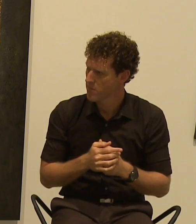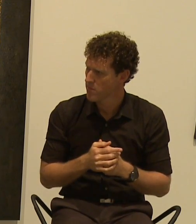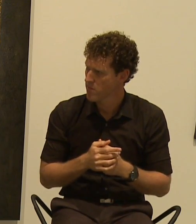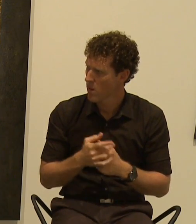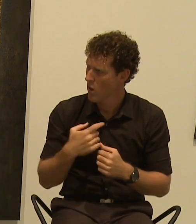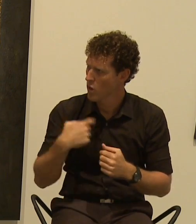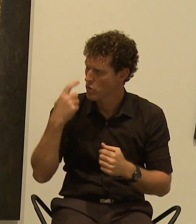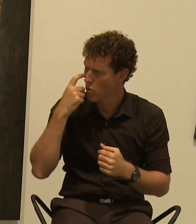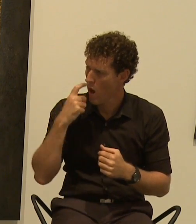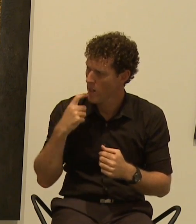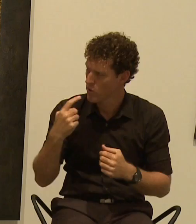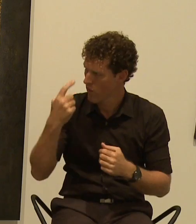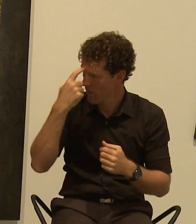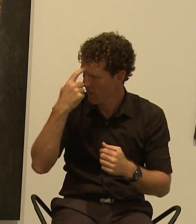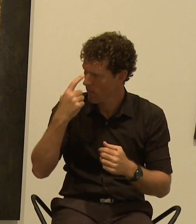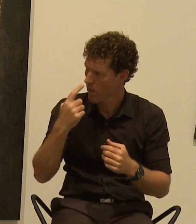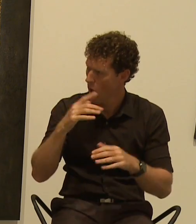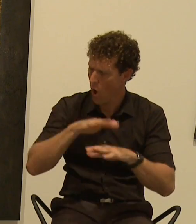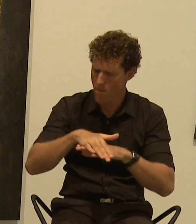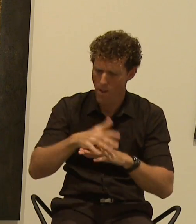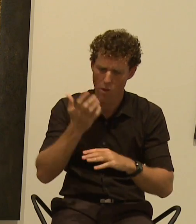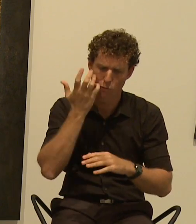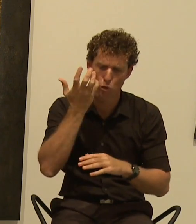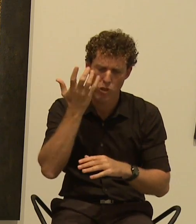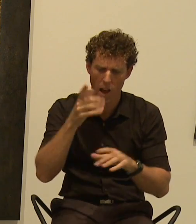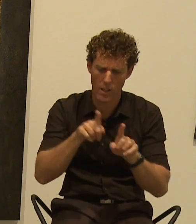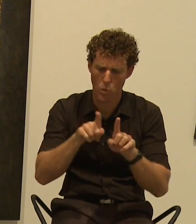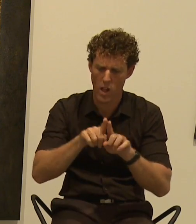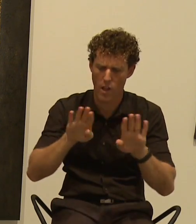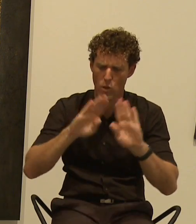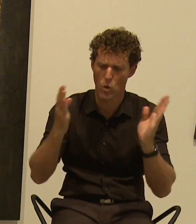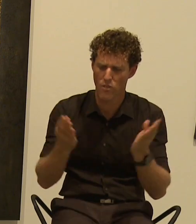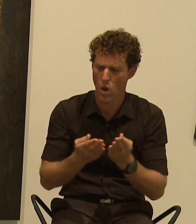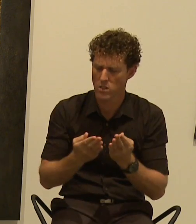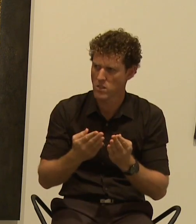it's kind of about trying to comprehend our future as well. So it's like